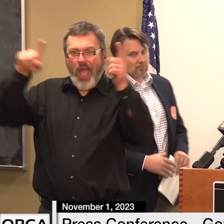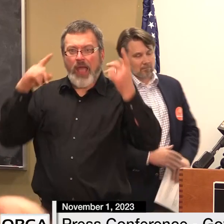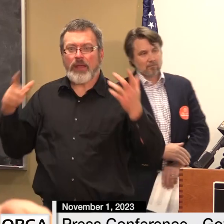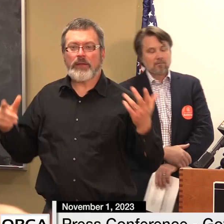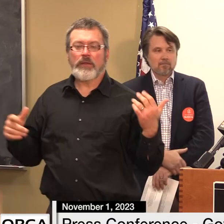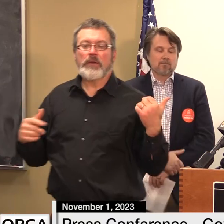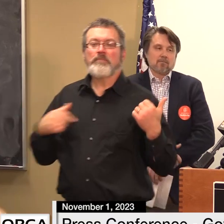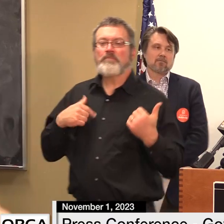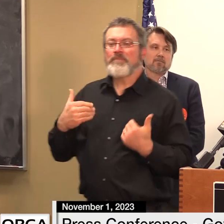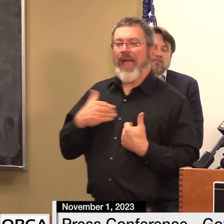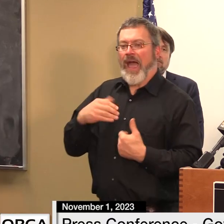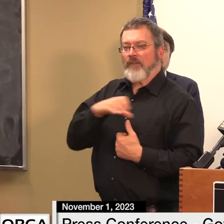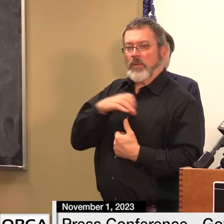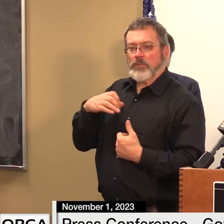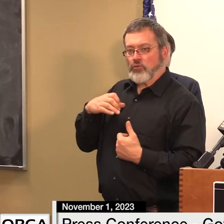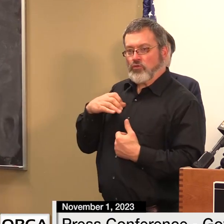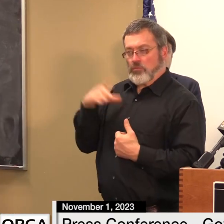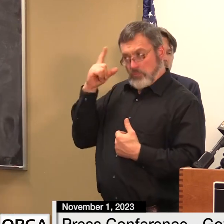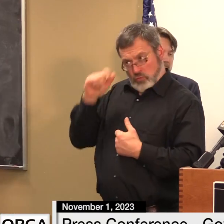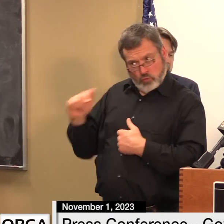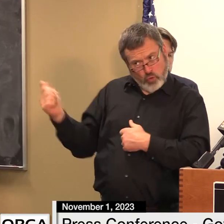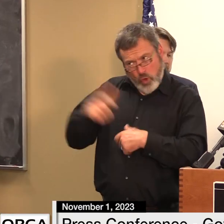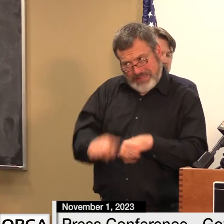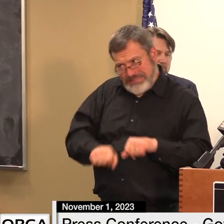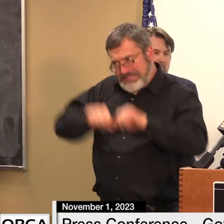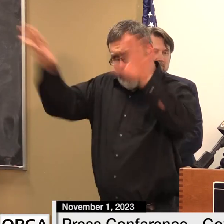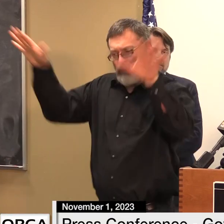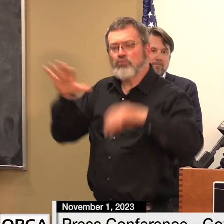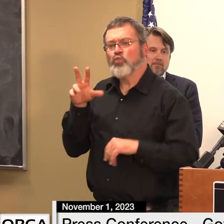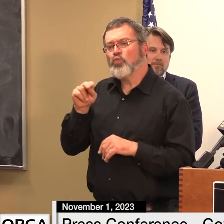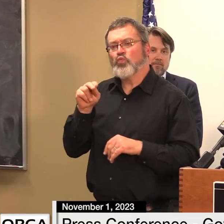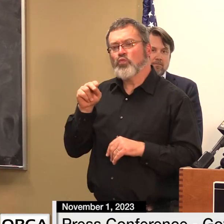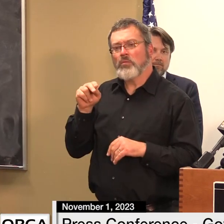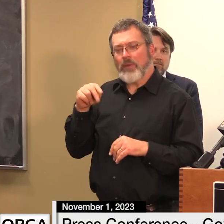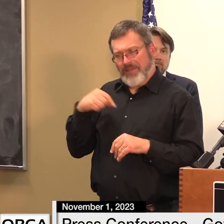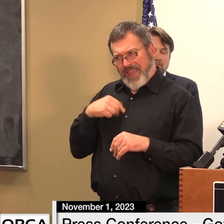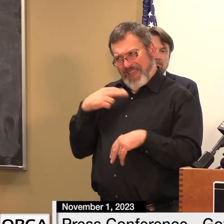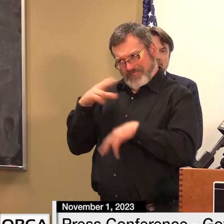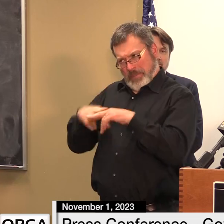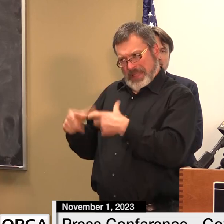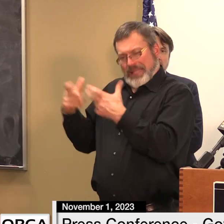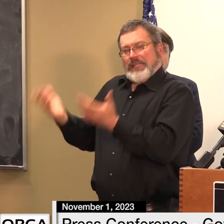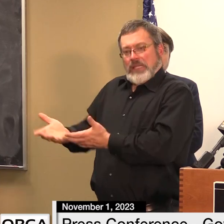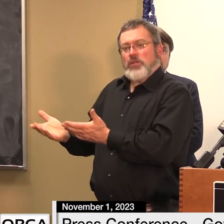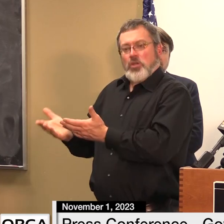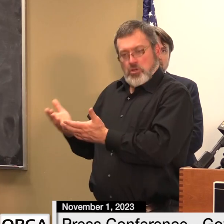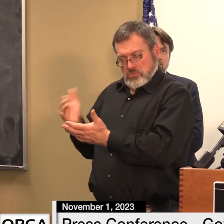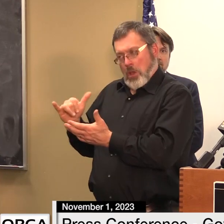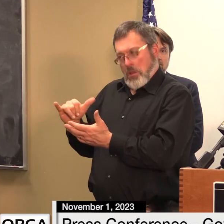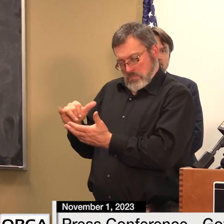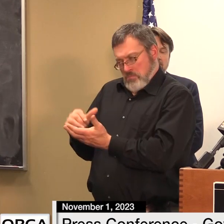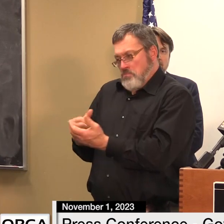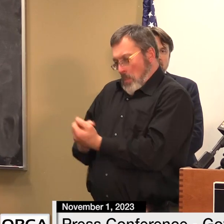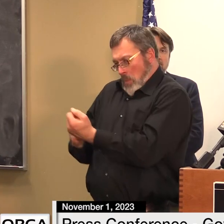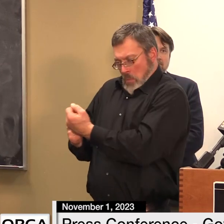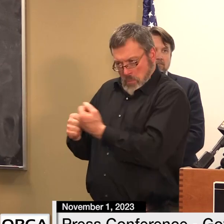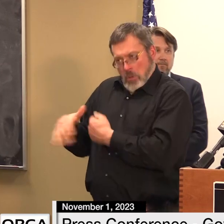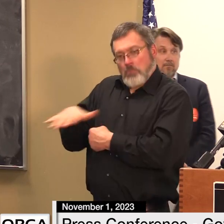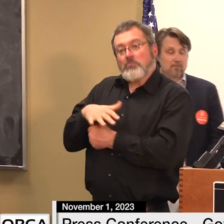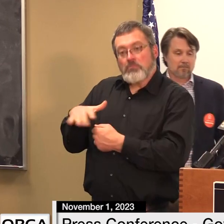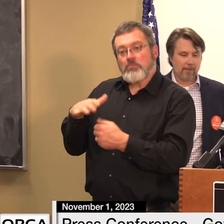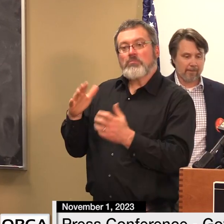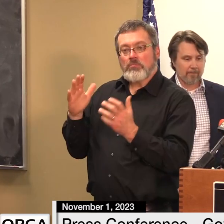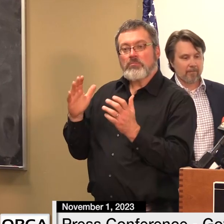but not all of them. We do have facilities here in Vermont, and we try and treat as many as we can here in the state.